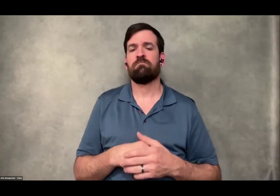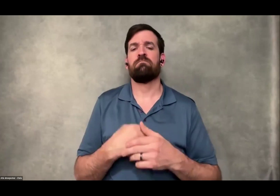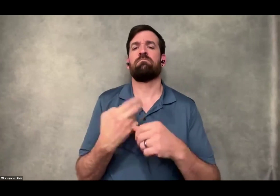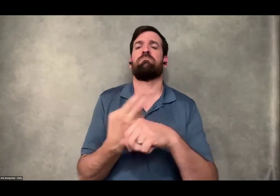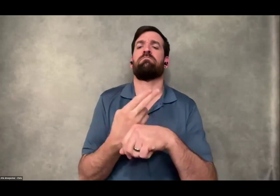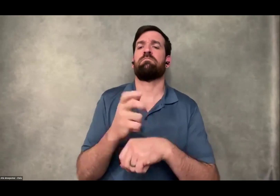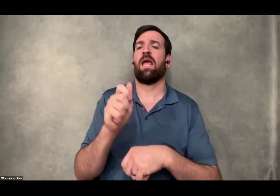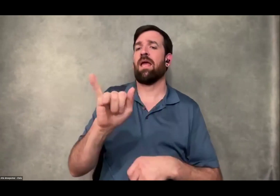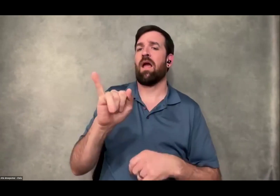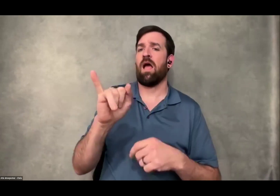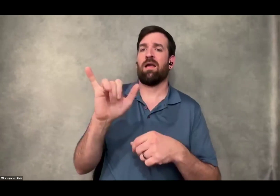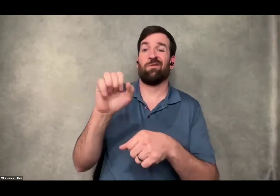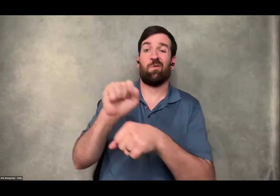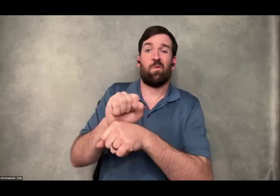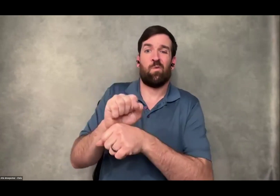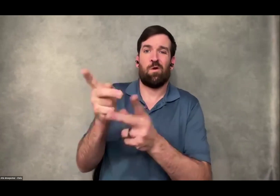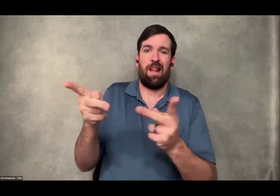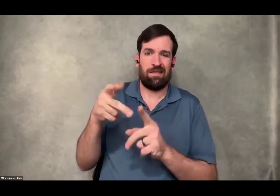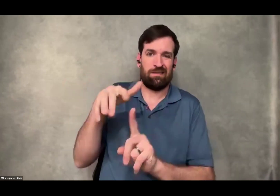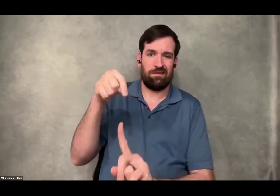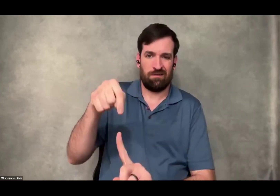artificial intelligence in the workplace.